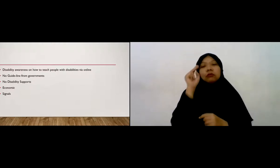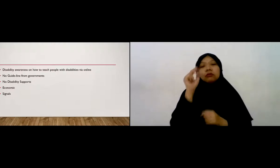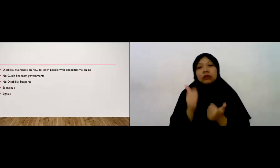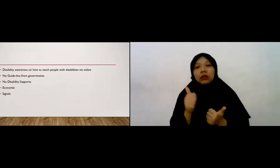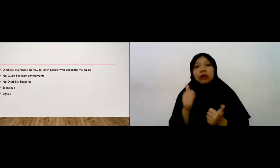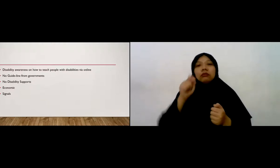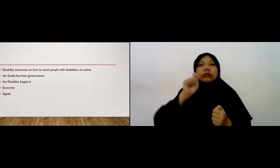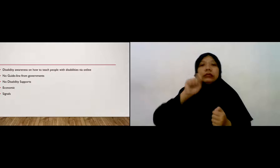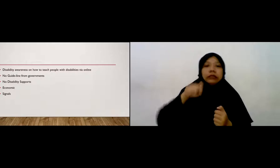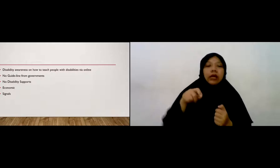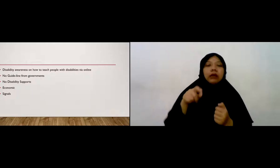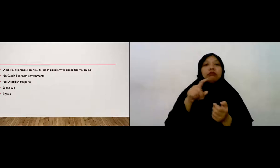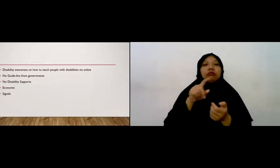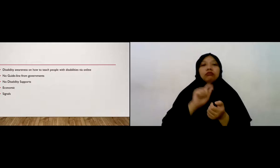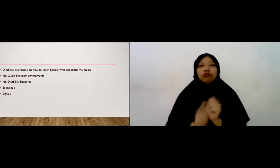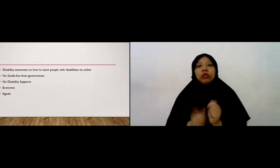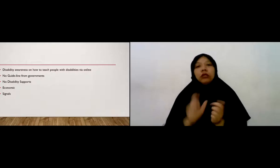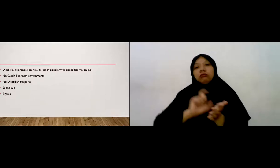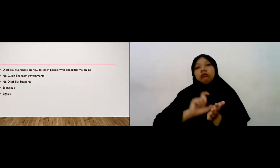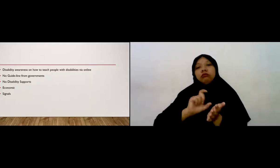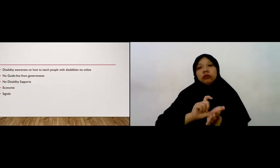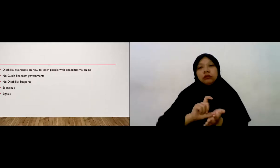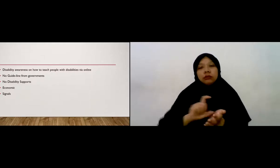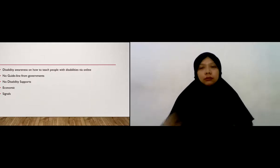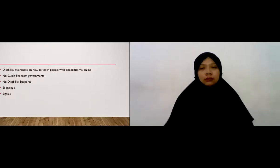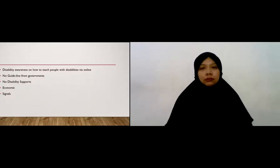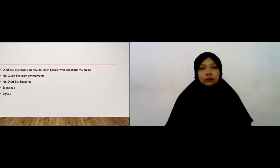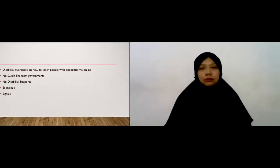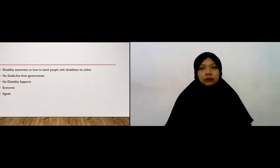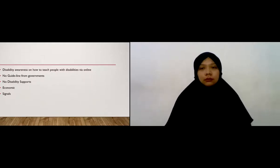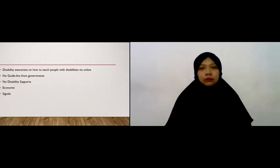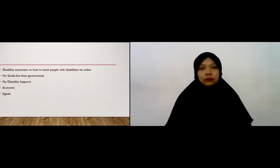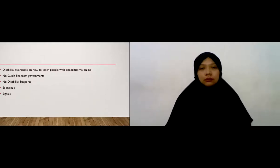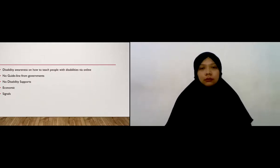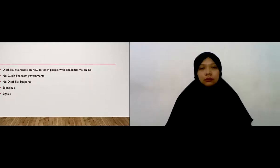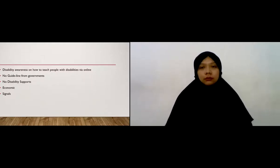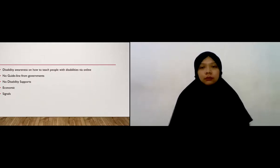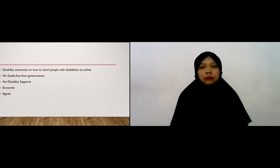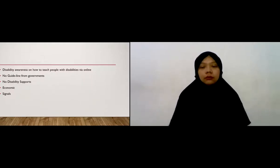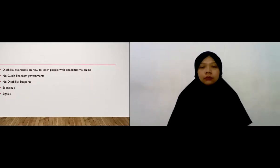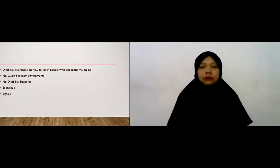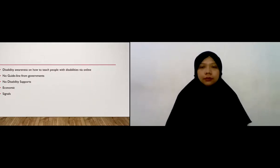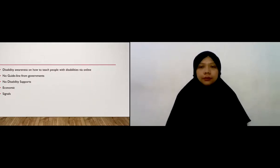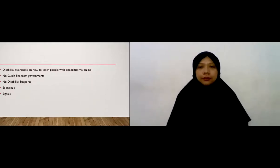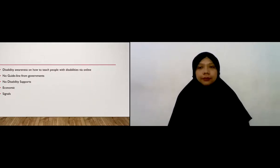sometimes, I can say it's funny, but you know that